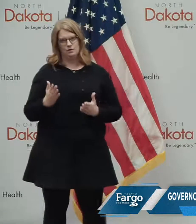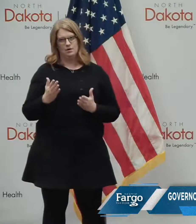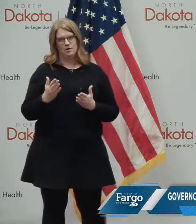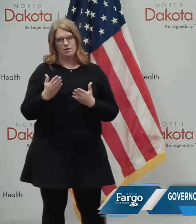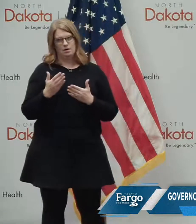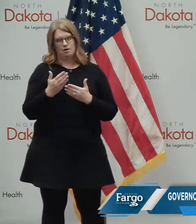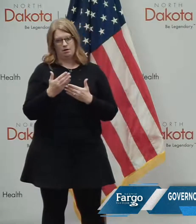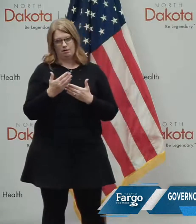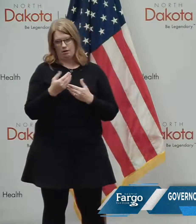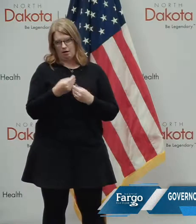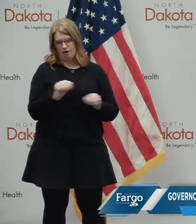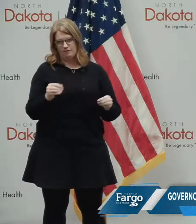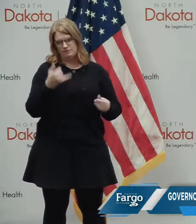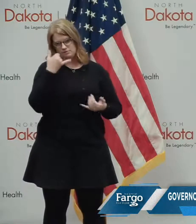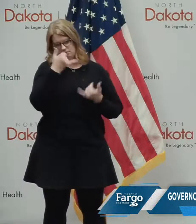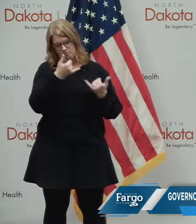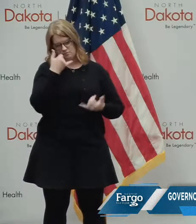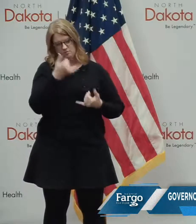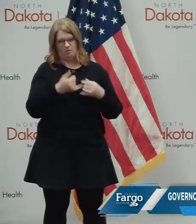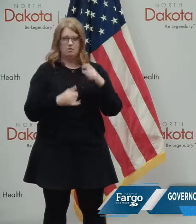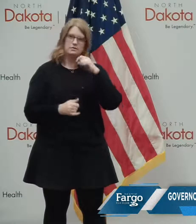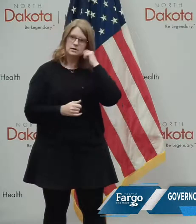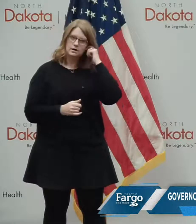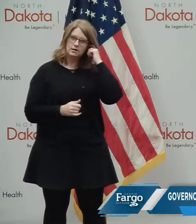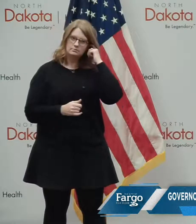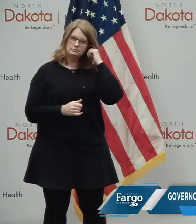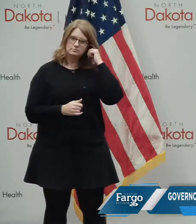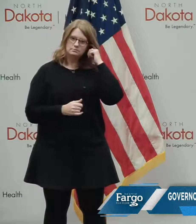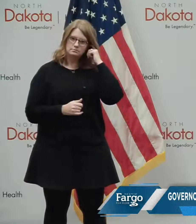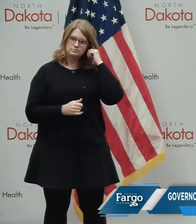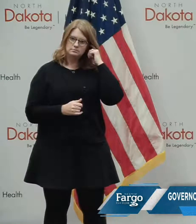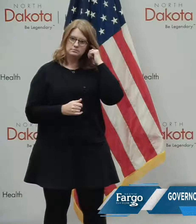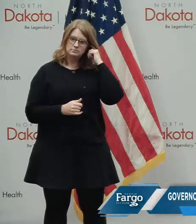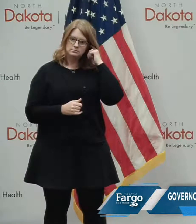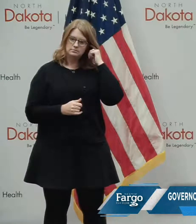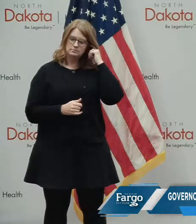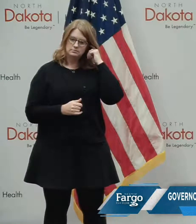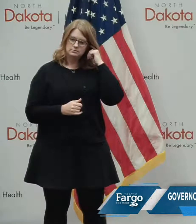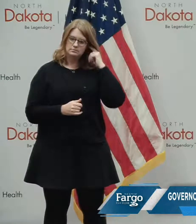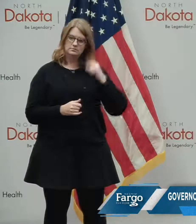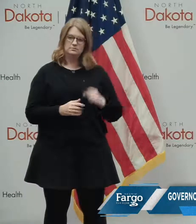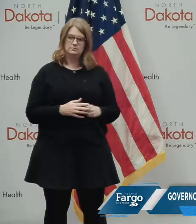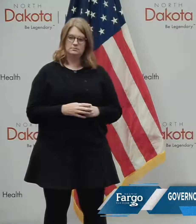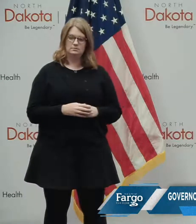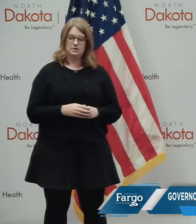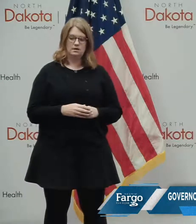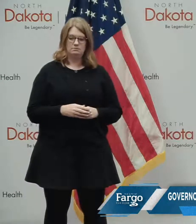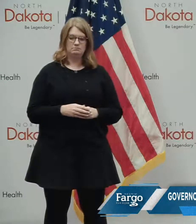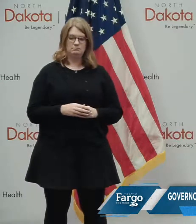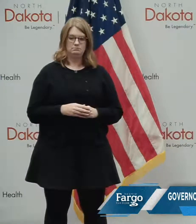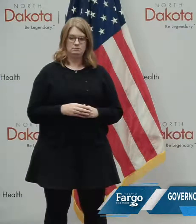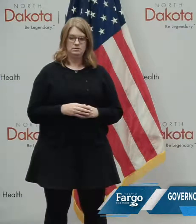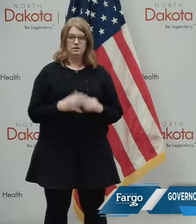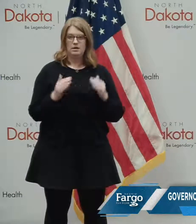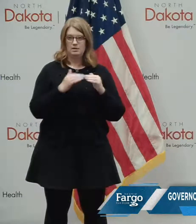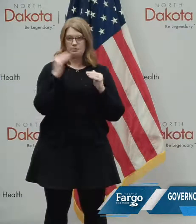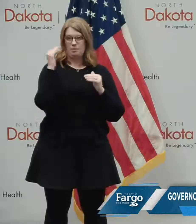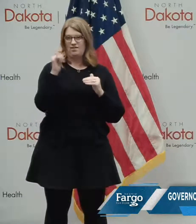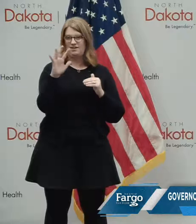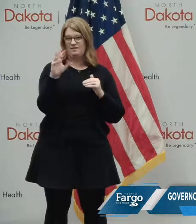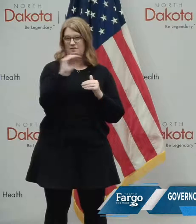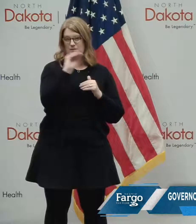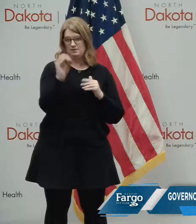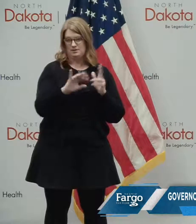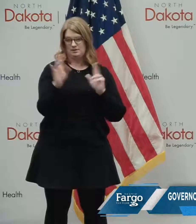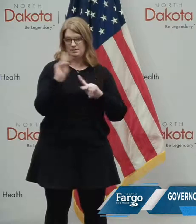surprised if anyone just living in North Dakota didn't understand that the feedback tilts towards more than 50% of the people